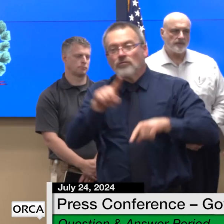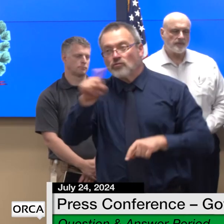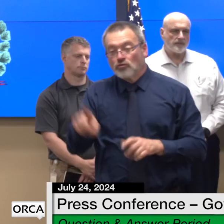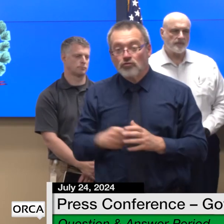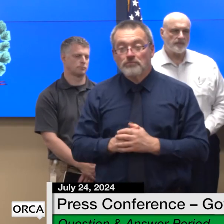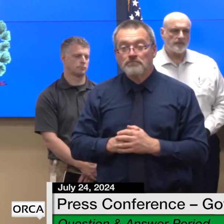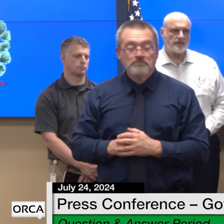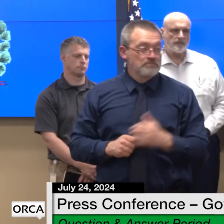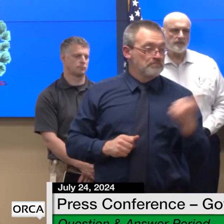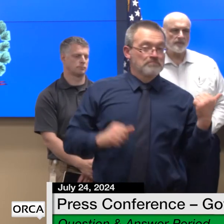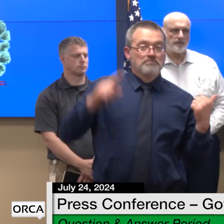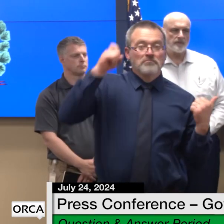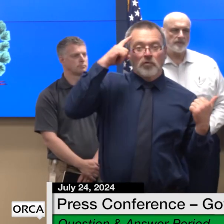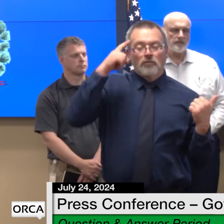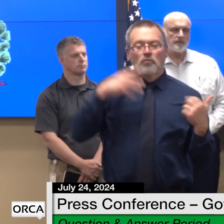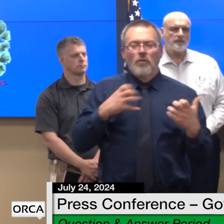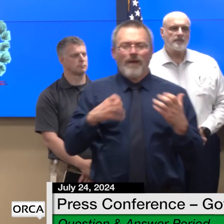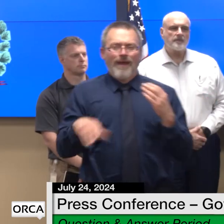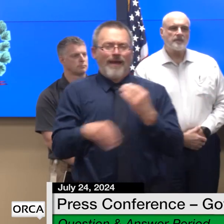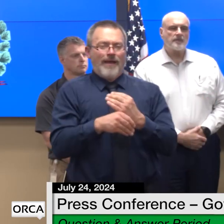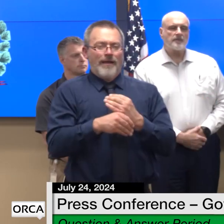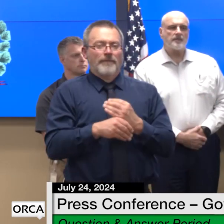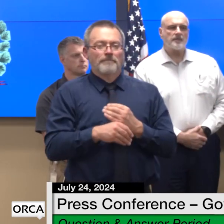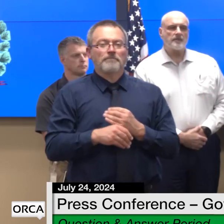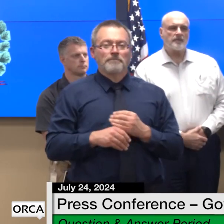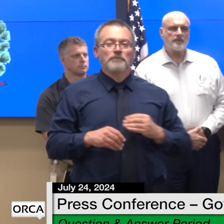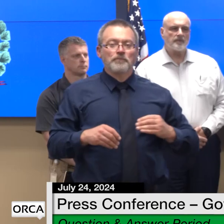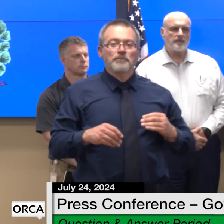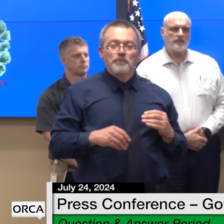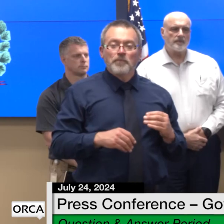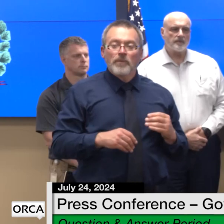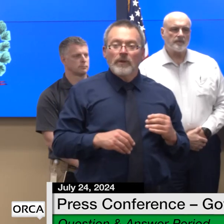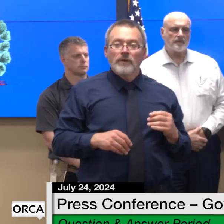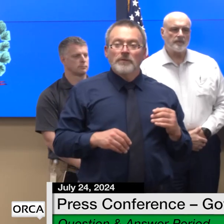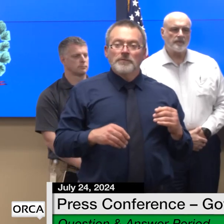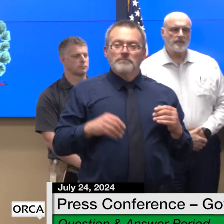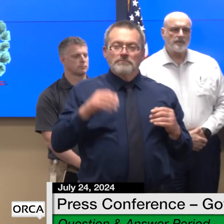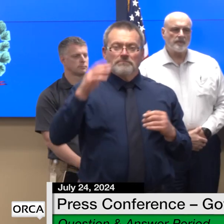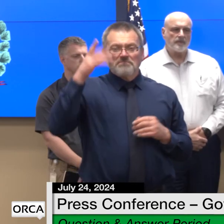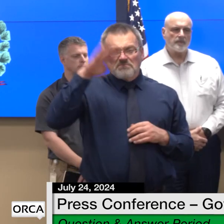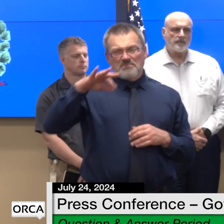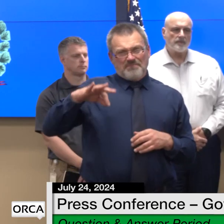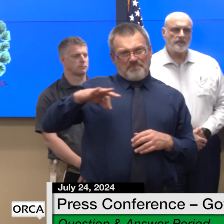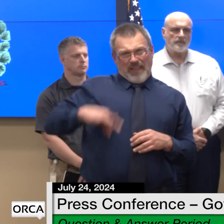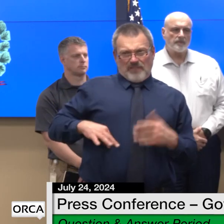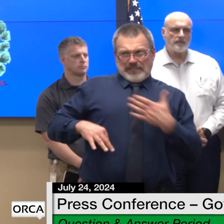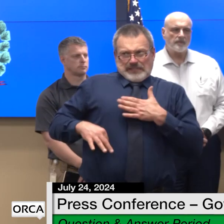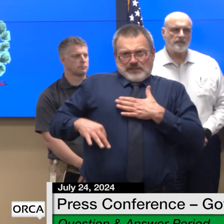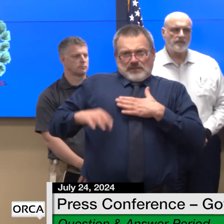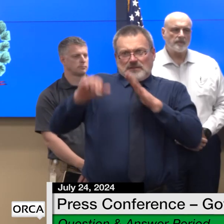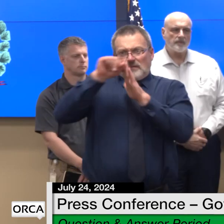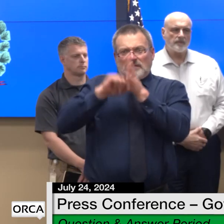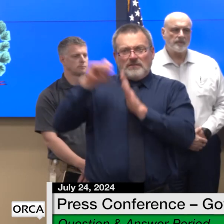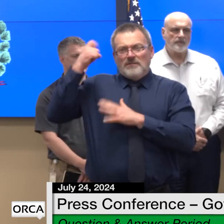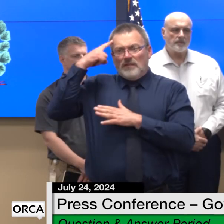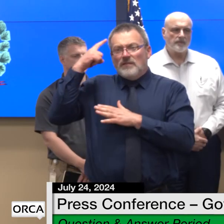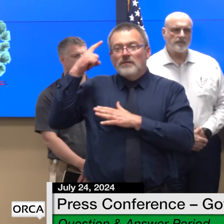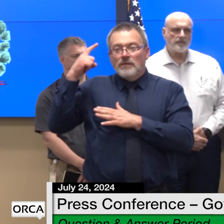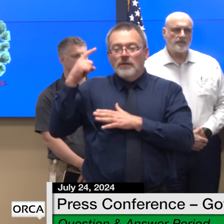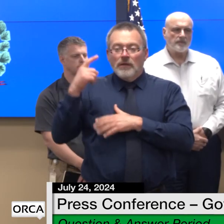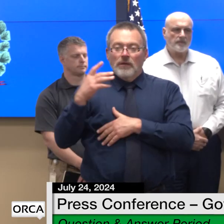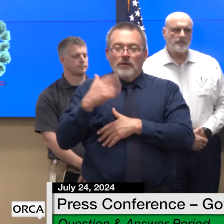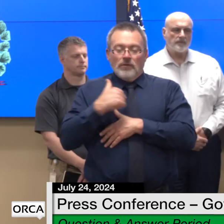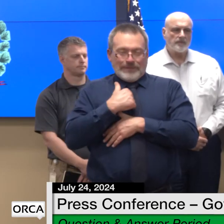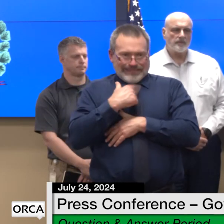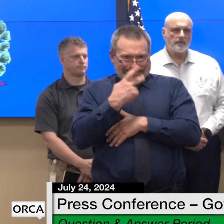to add just a little bit more on that, it's also beneficial to us so that we understand what the need is out